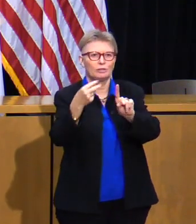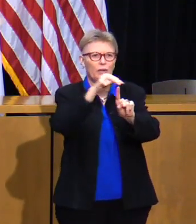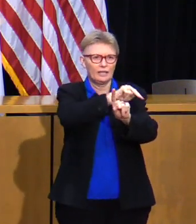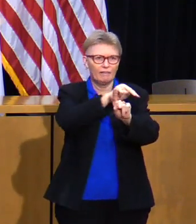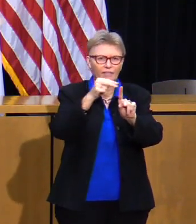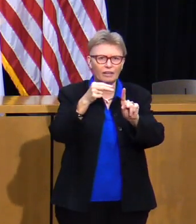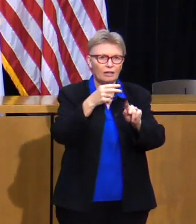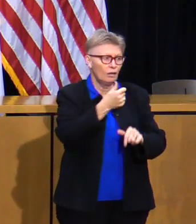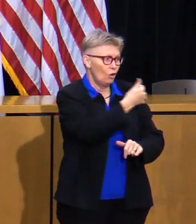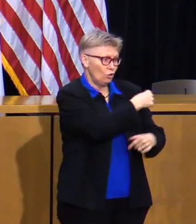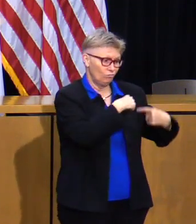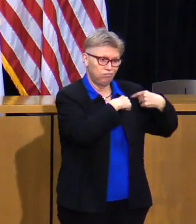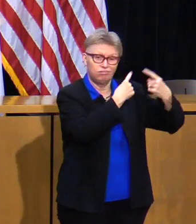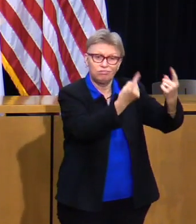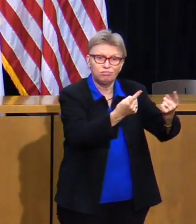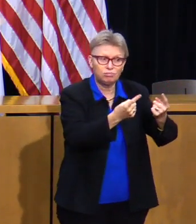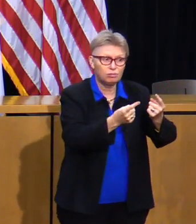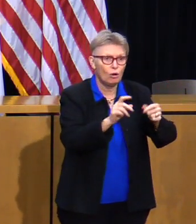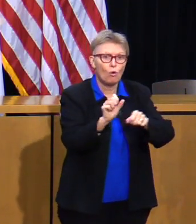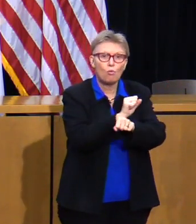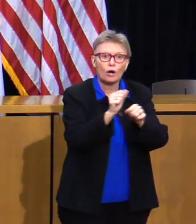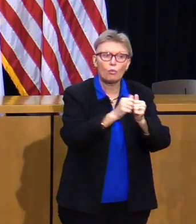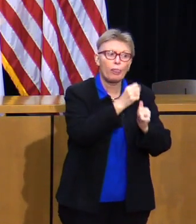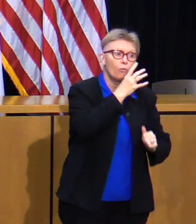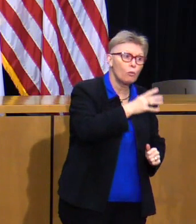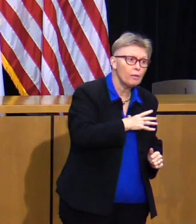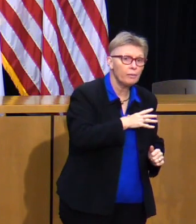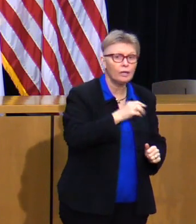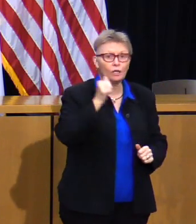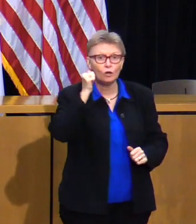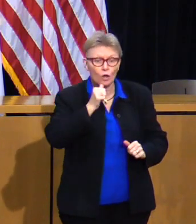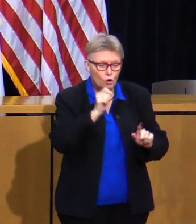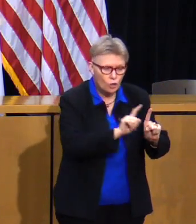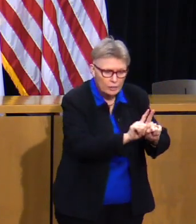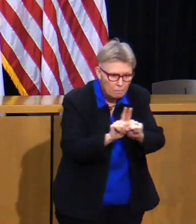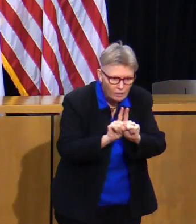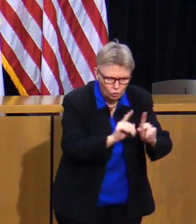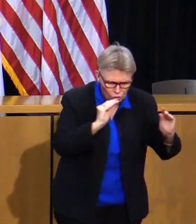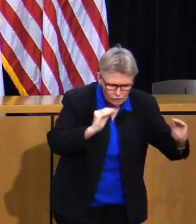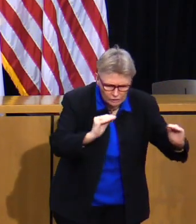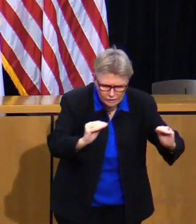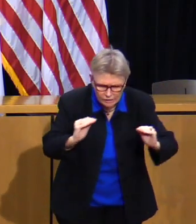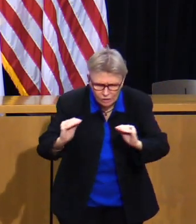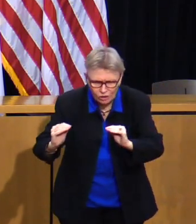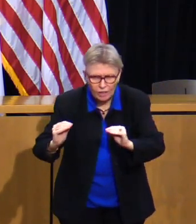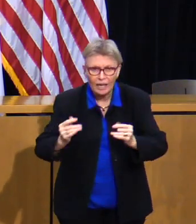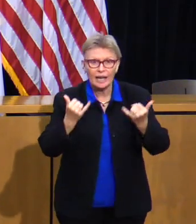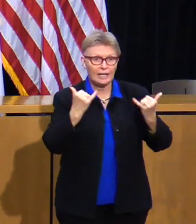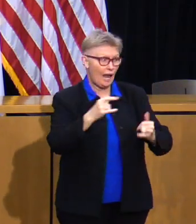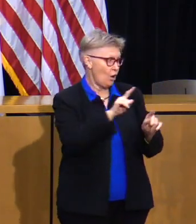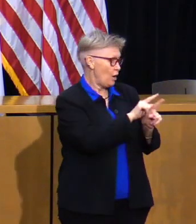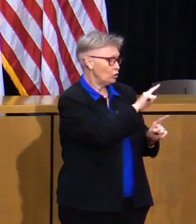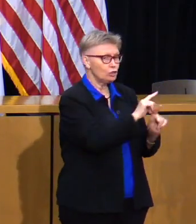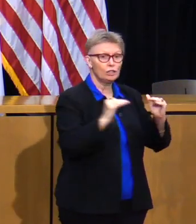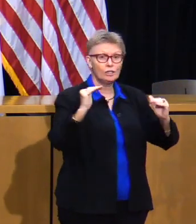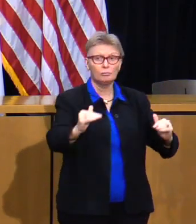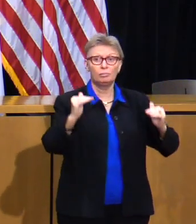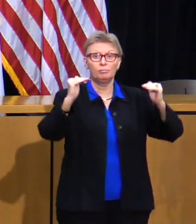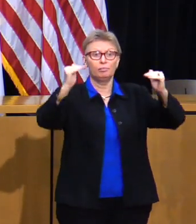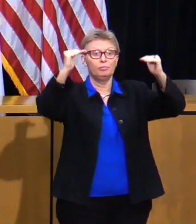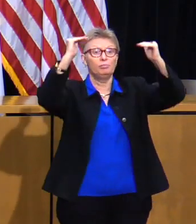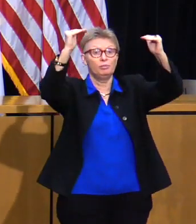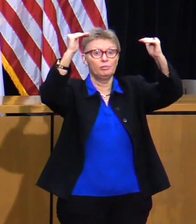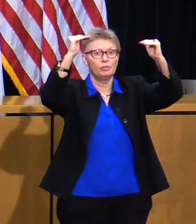girls throughout her career, and the impact she would make in this new position for young girls to see the